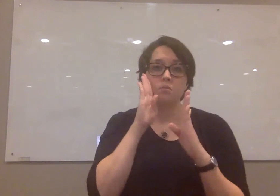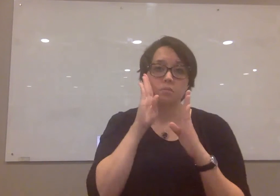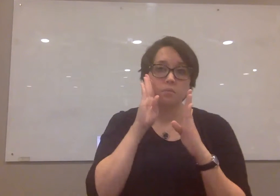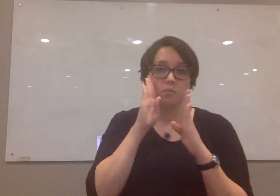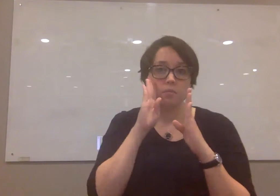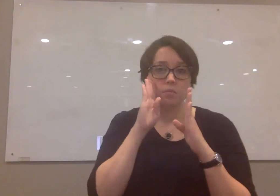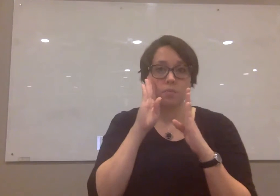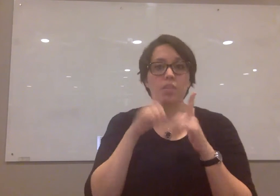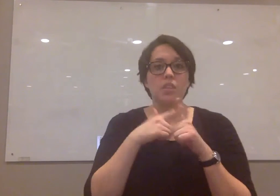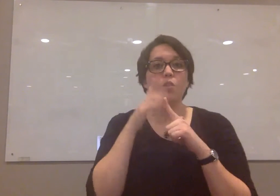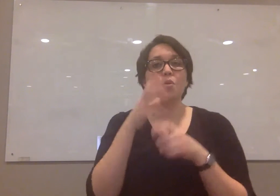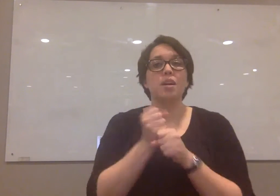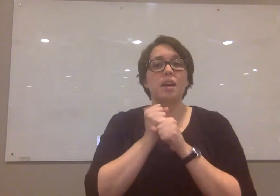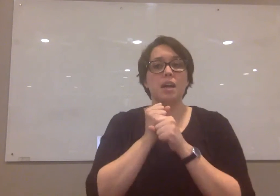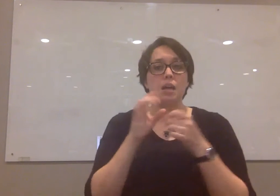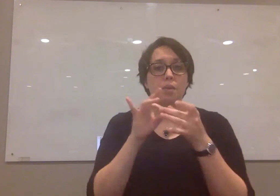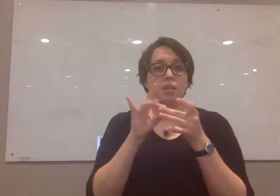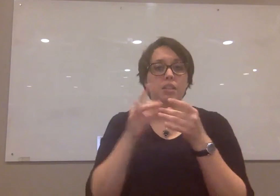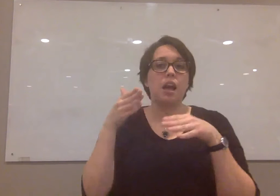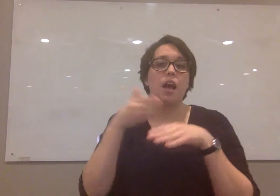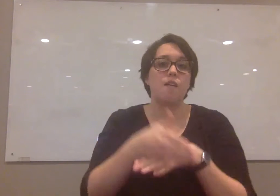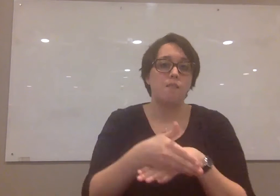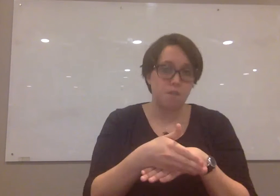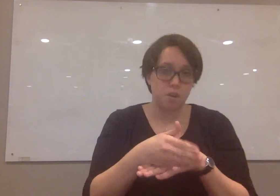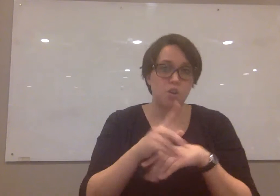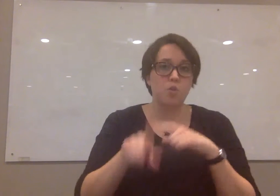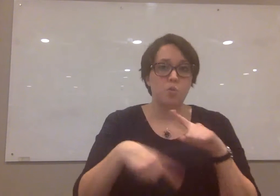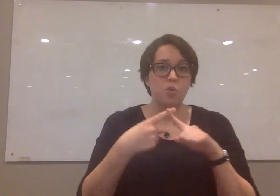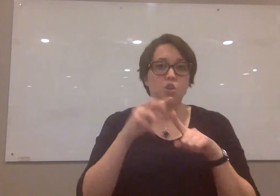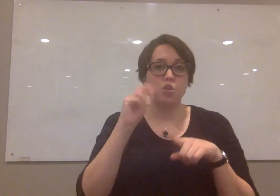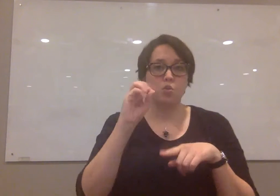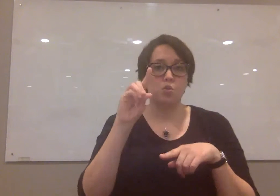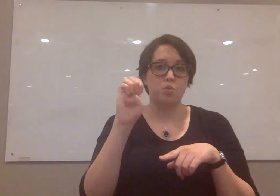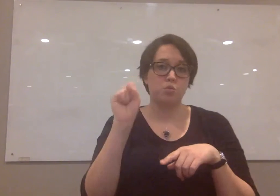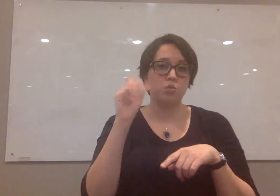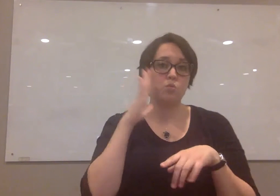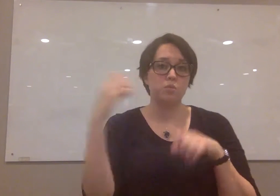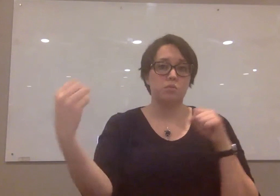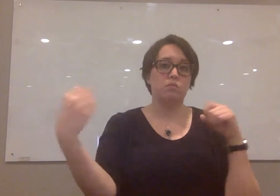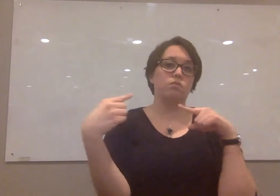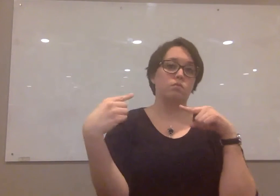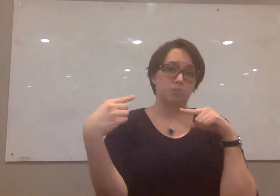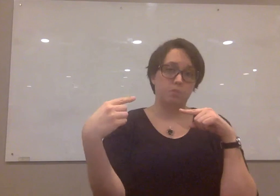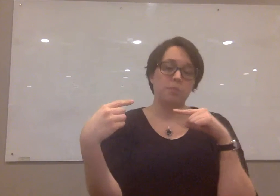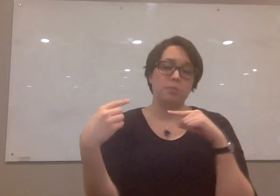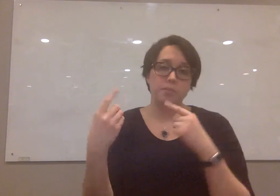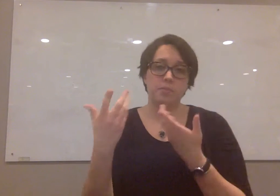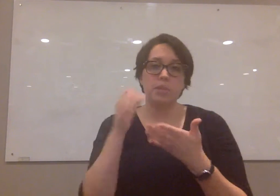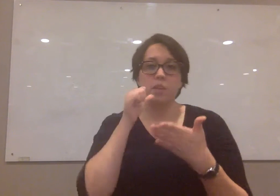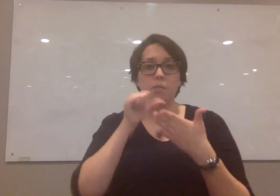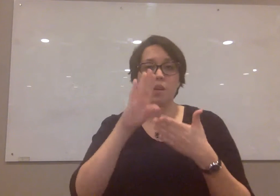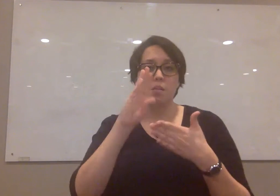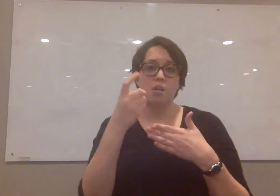messages after the fact from those nodes when they finally get around to talking to you. And so your mailbox can just bloat that way.